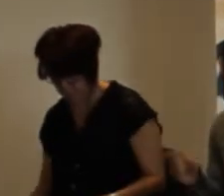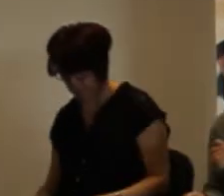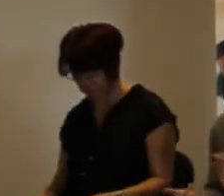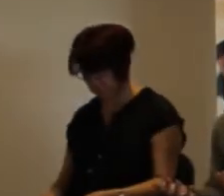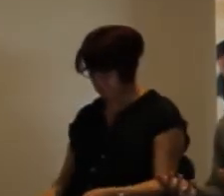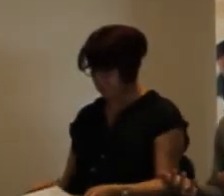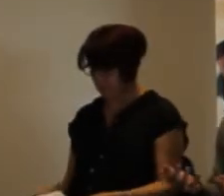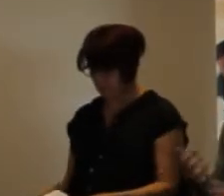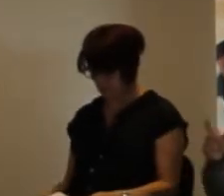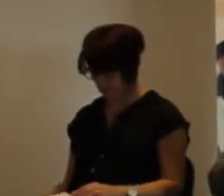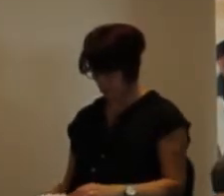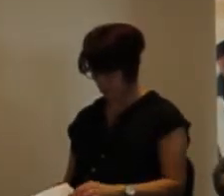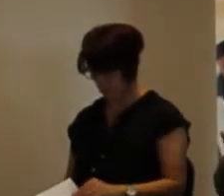have